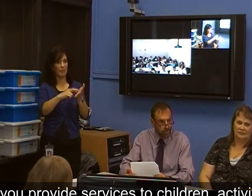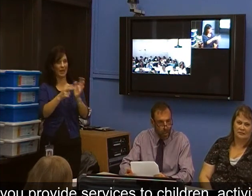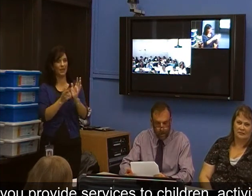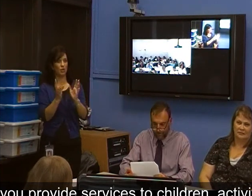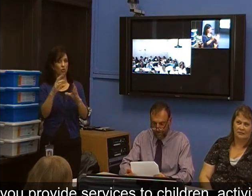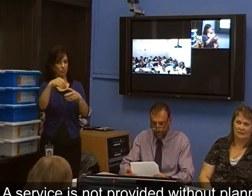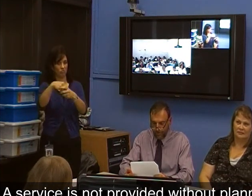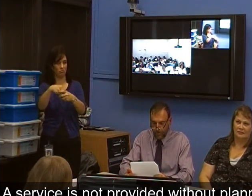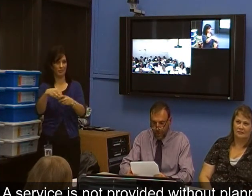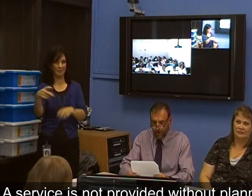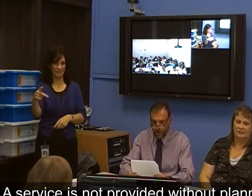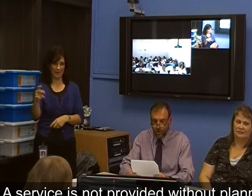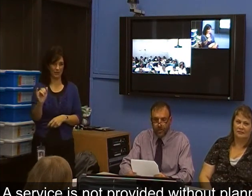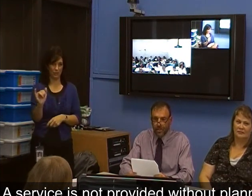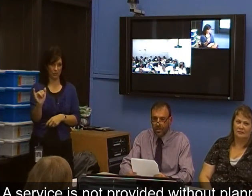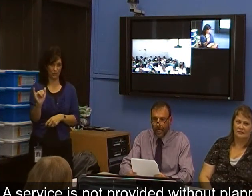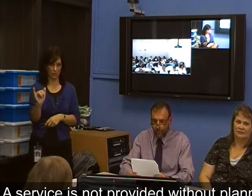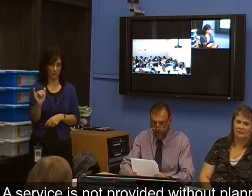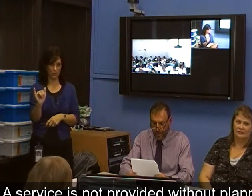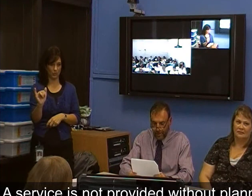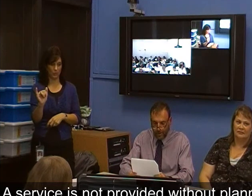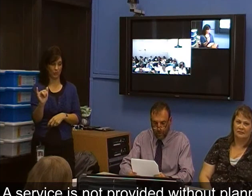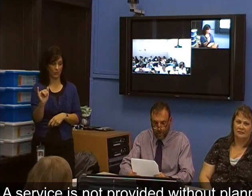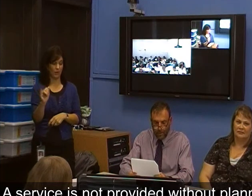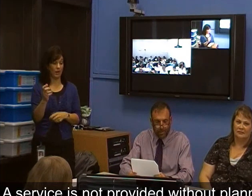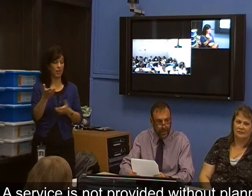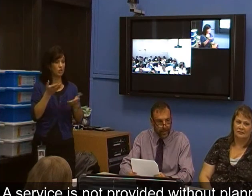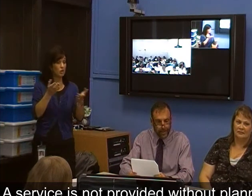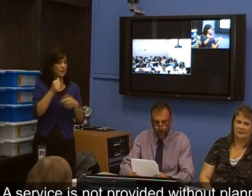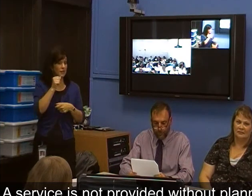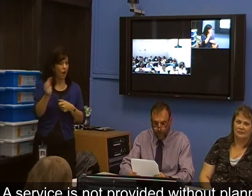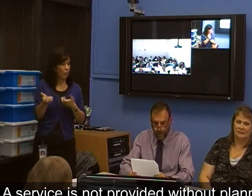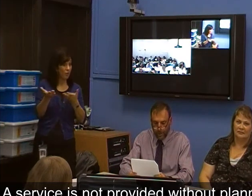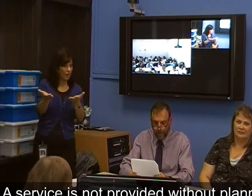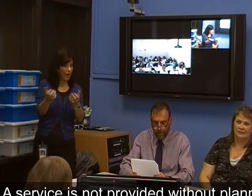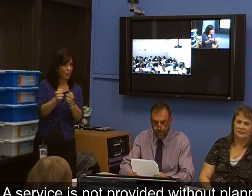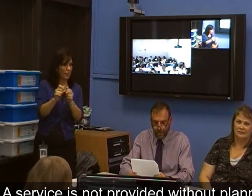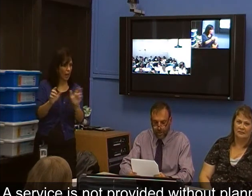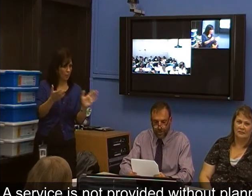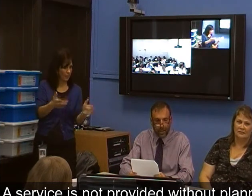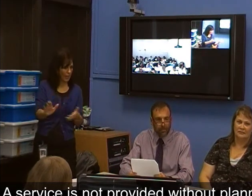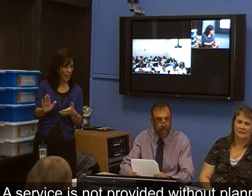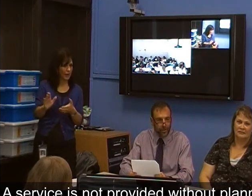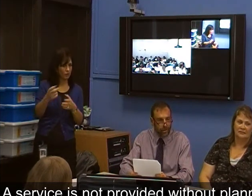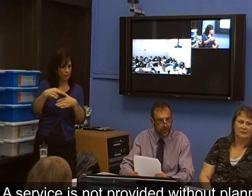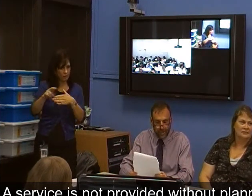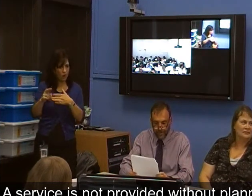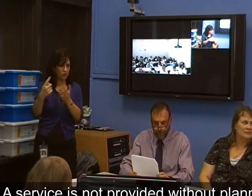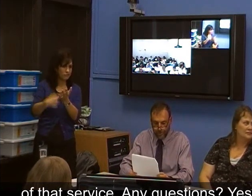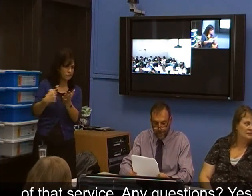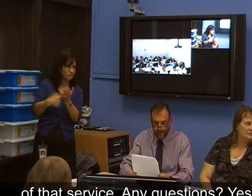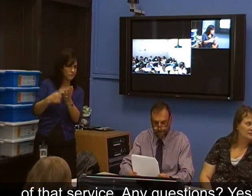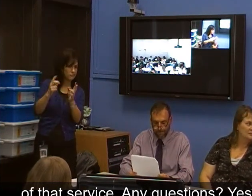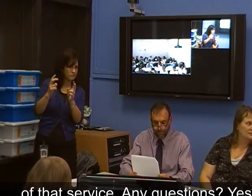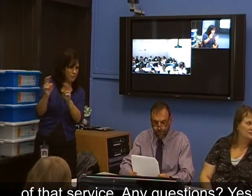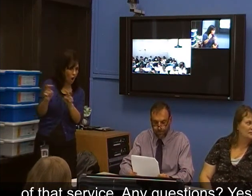well. A service is not provided without planning, referring, discussing, and monitoring of that service.